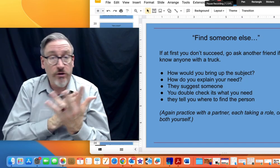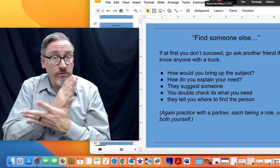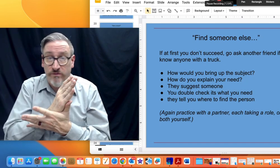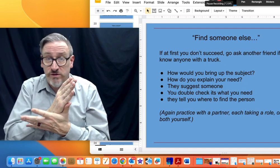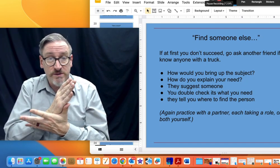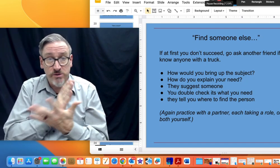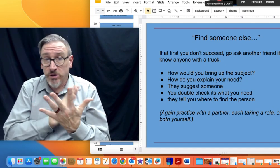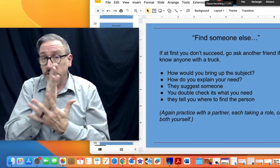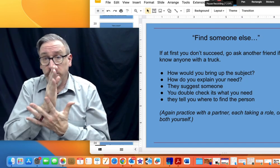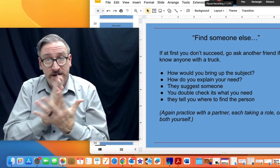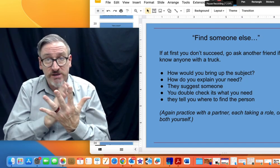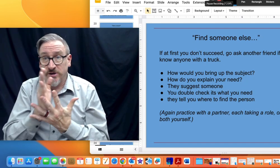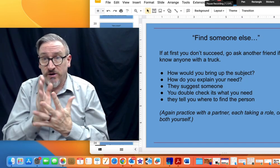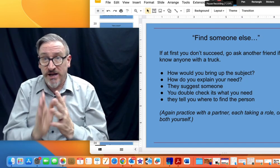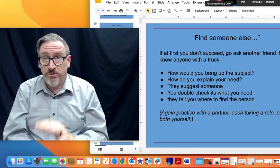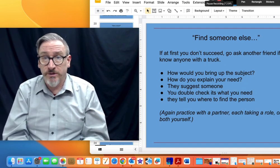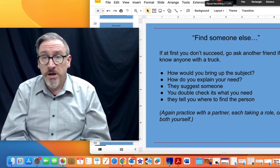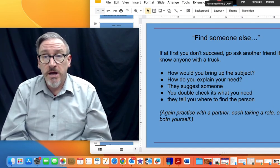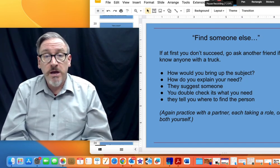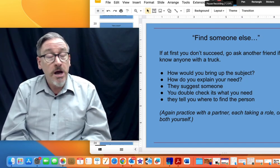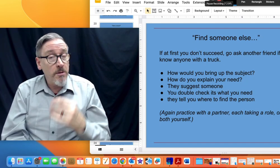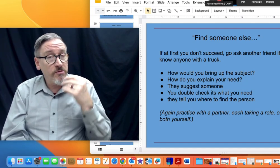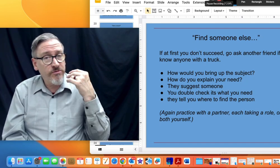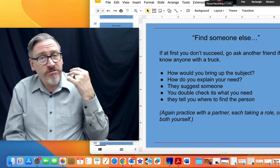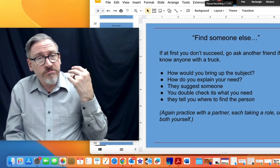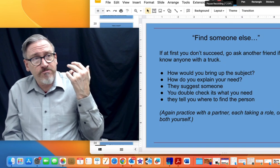If you don't, first one doesn't work, go to the next one. Go to the next one.